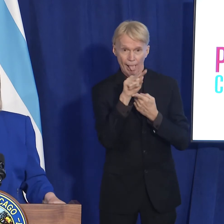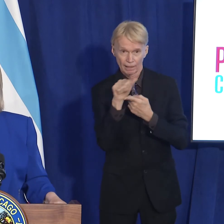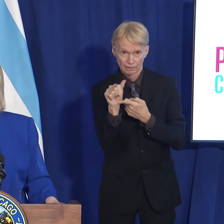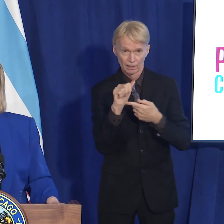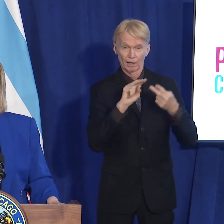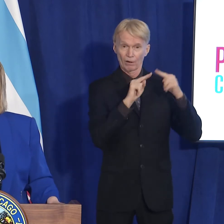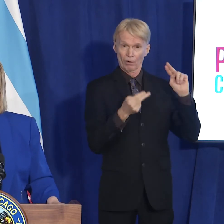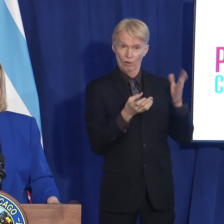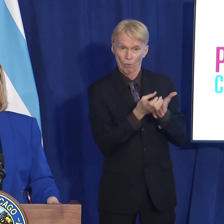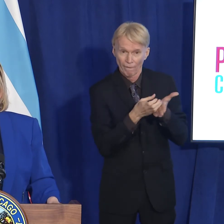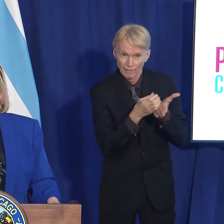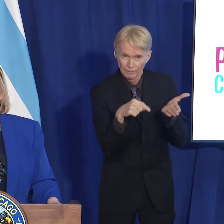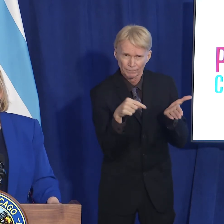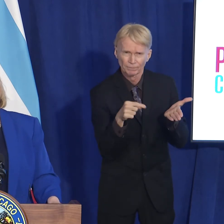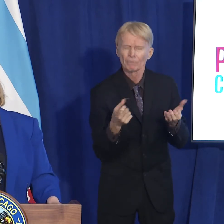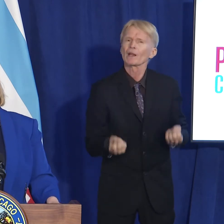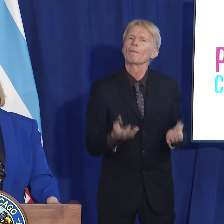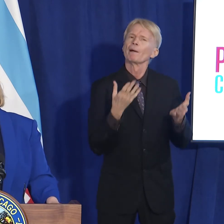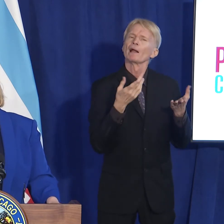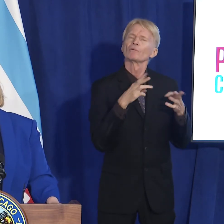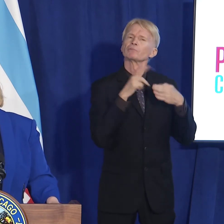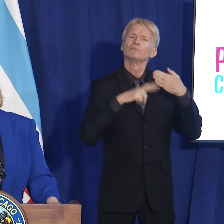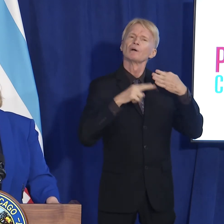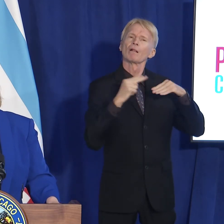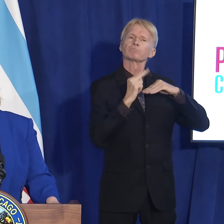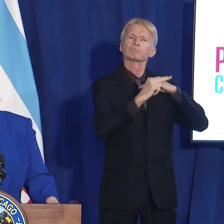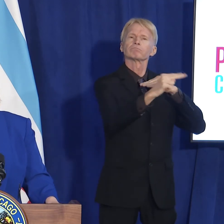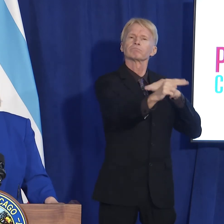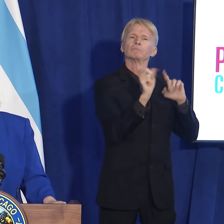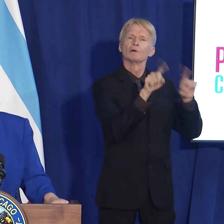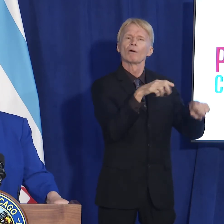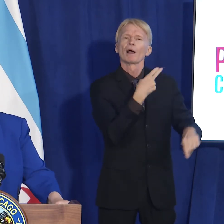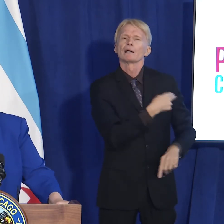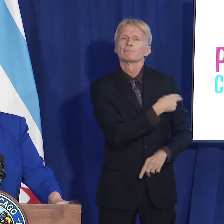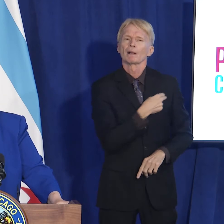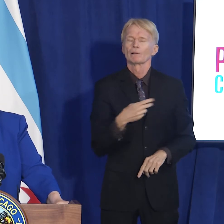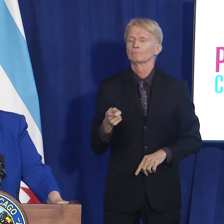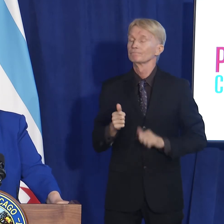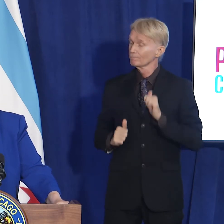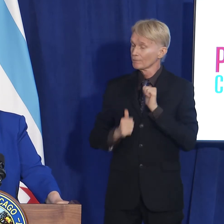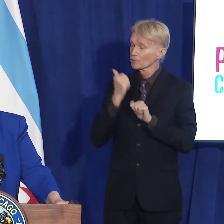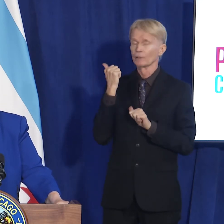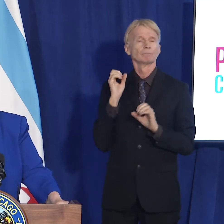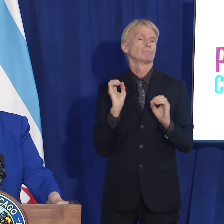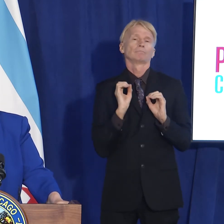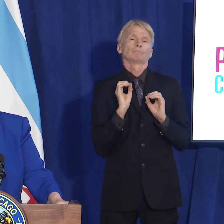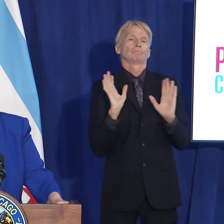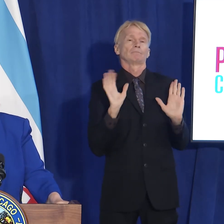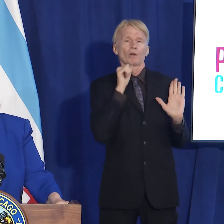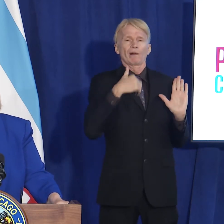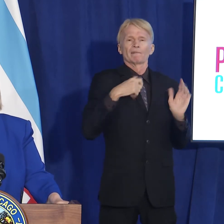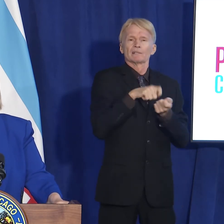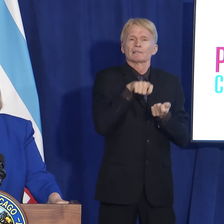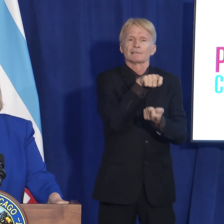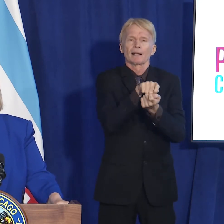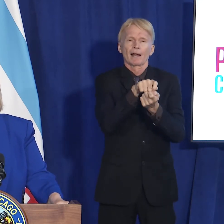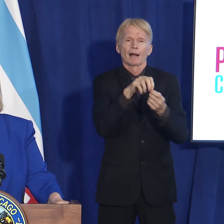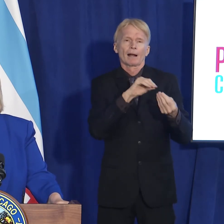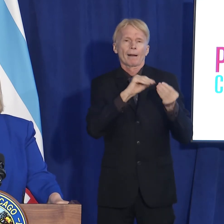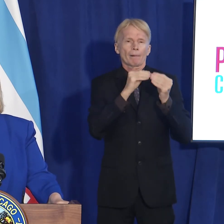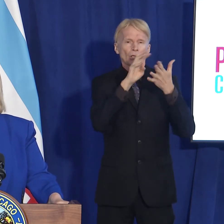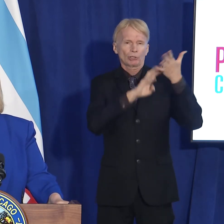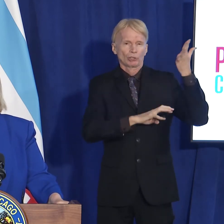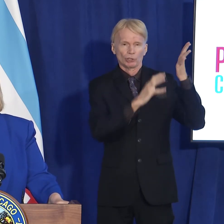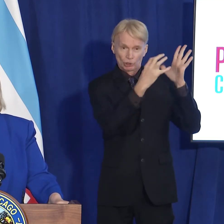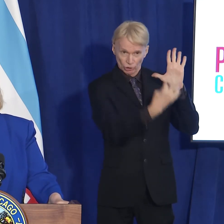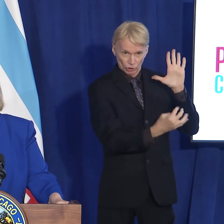are hospitalized? So the majority not, I know. I don't have those exact numbers in front of me right